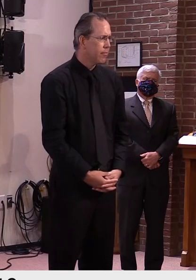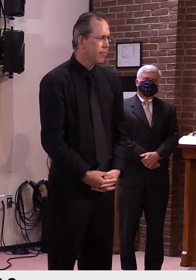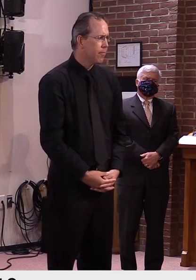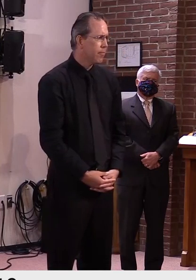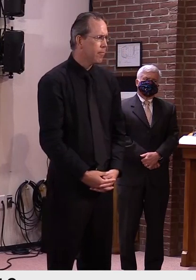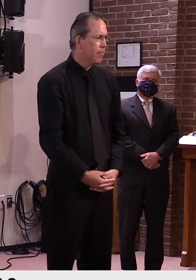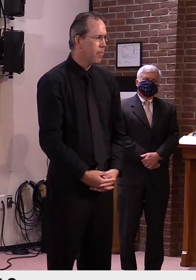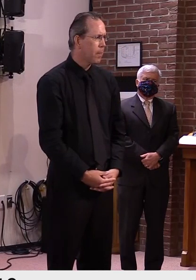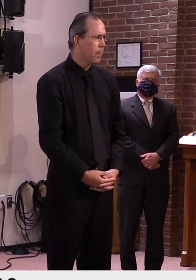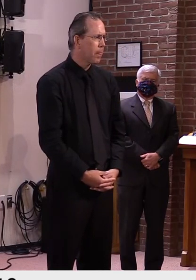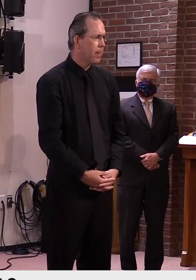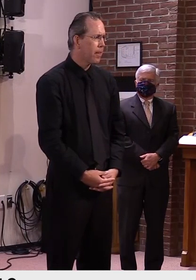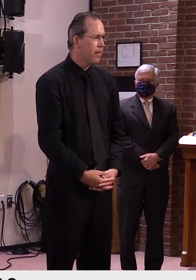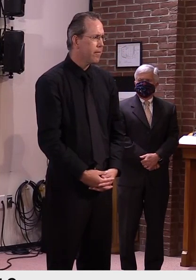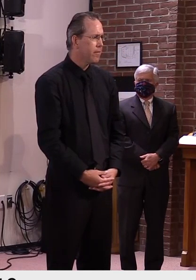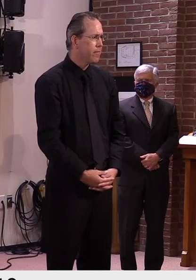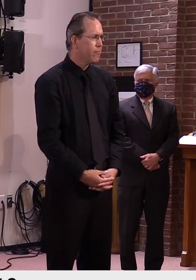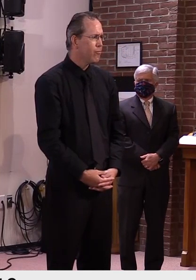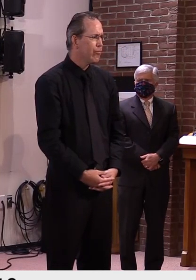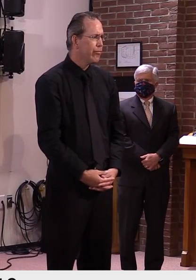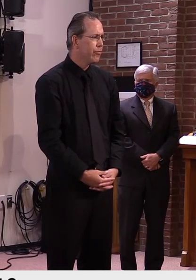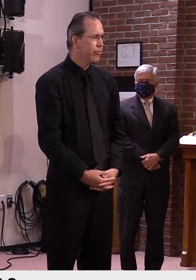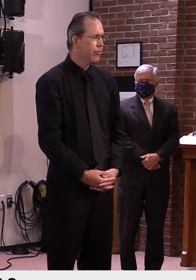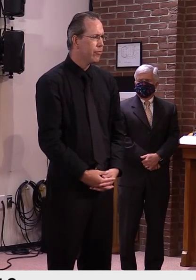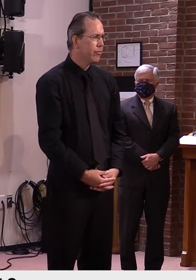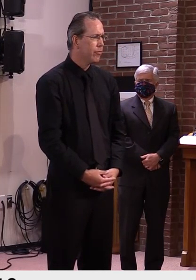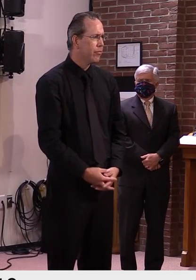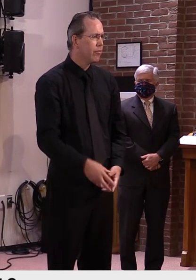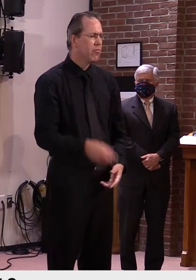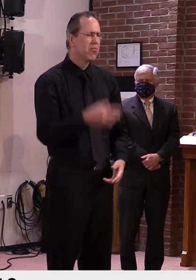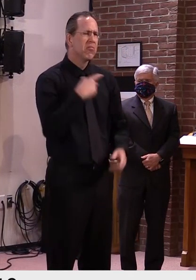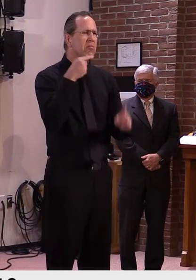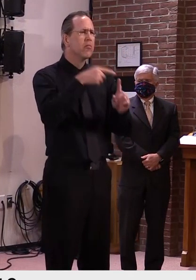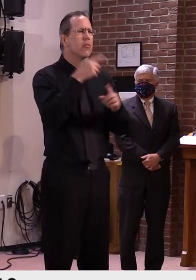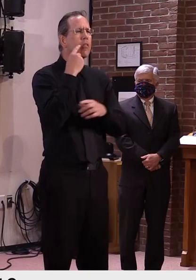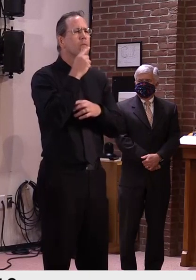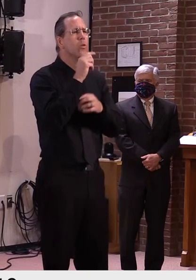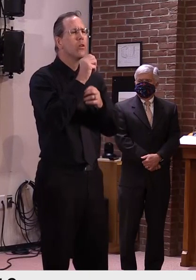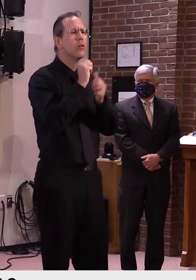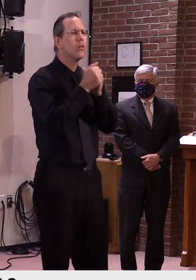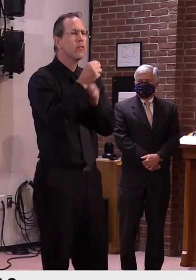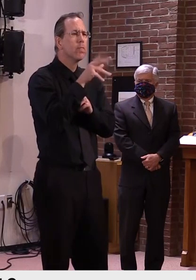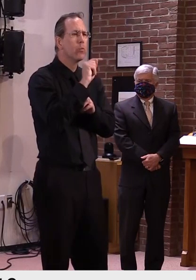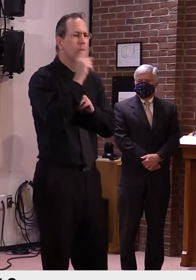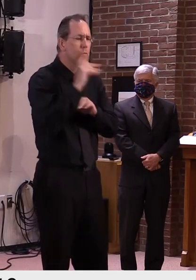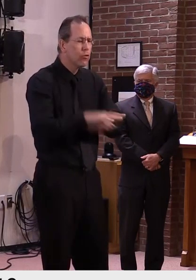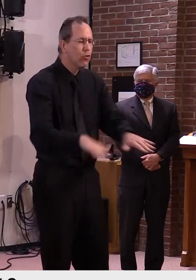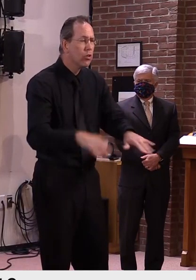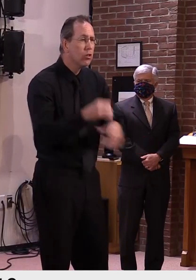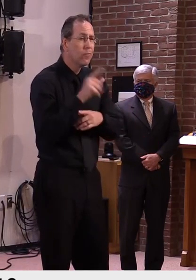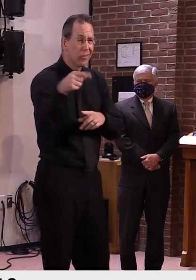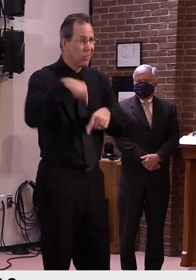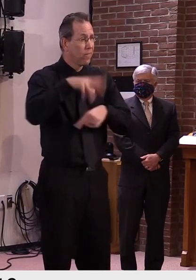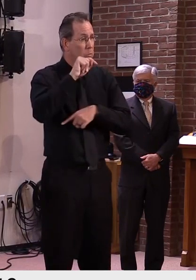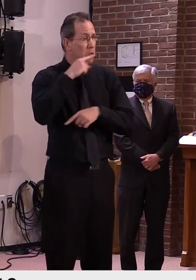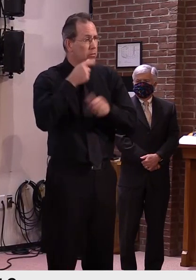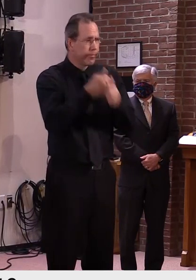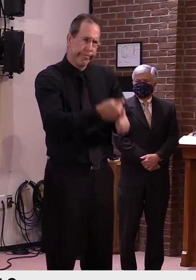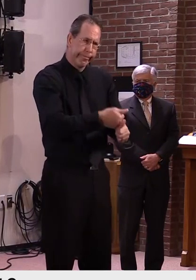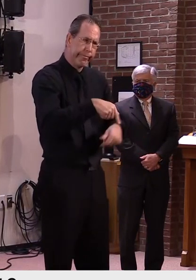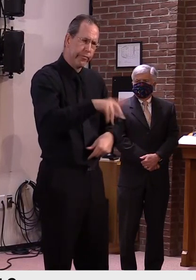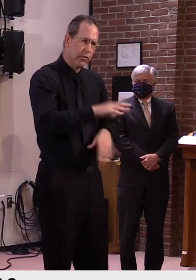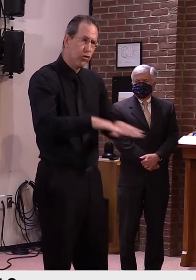following the CDC guidelines on this? Yeah, we've been more restrictive on it in a number of areas from the